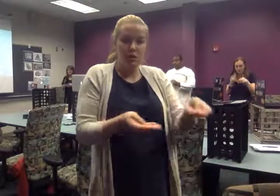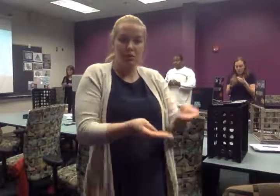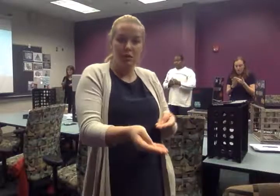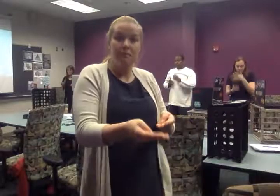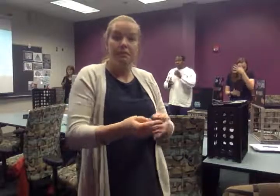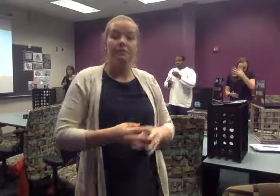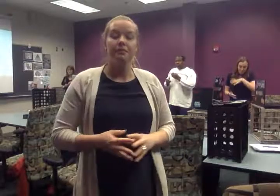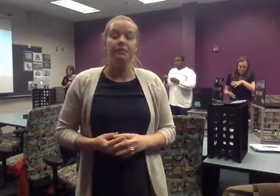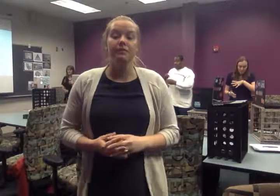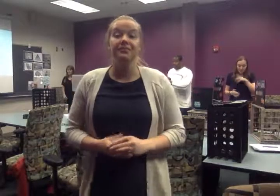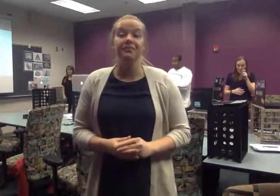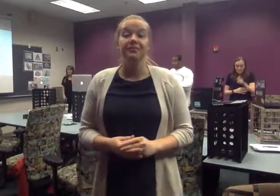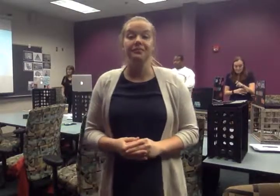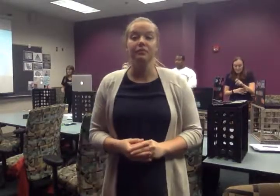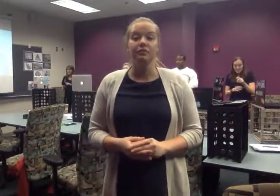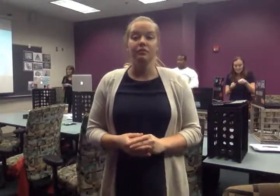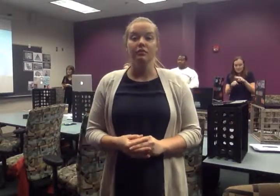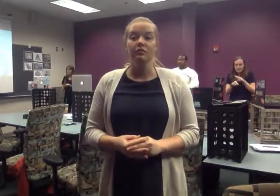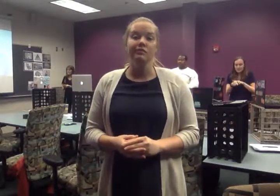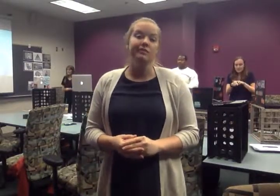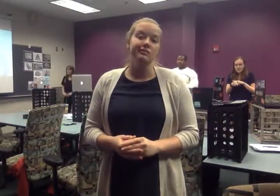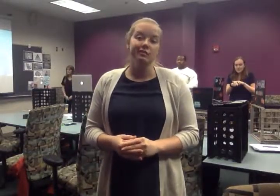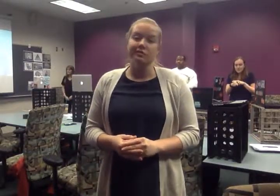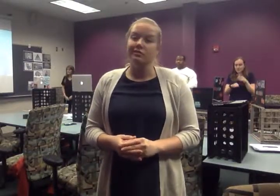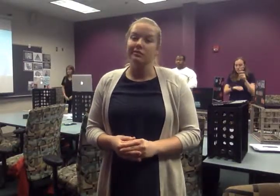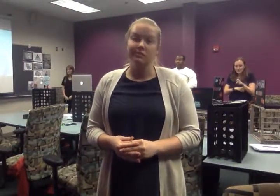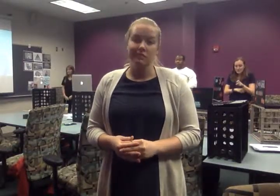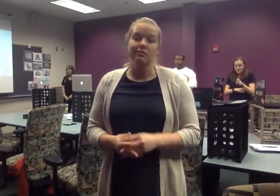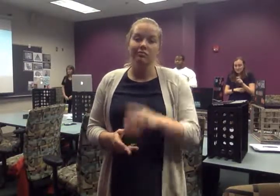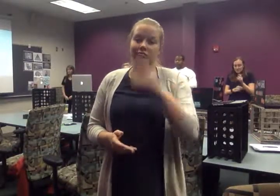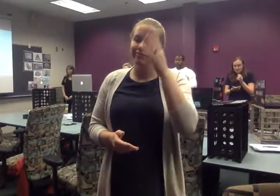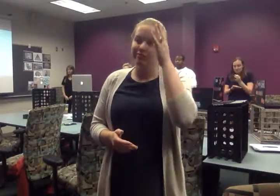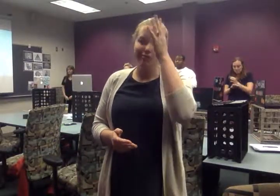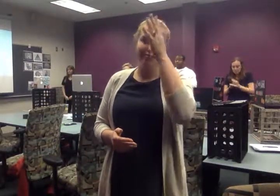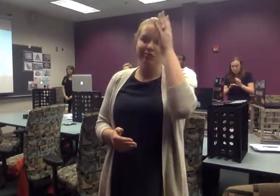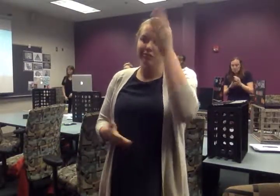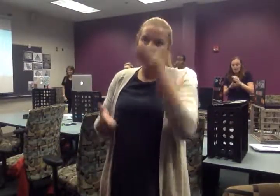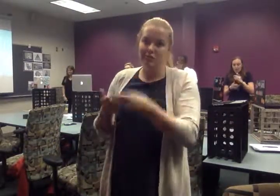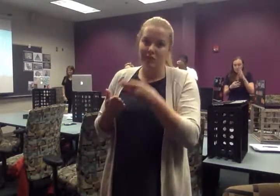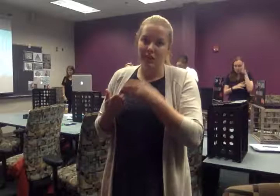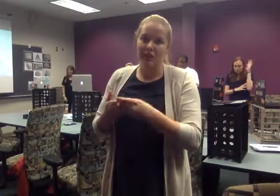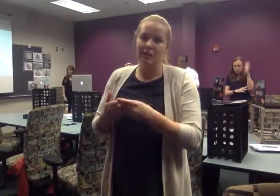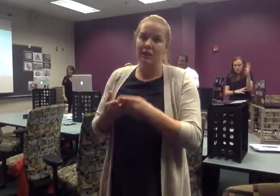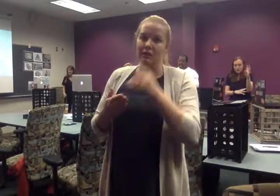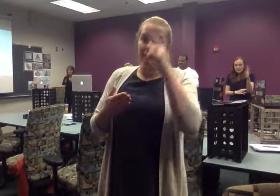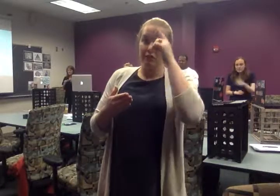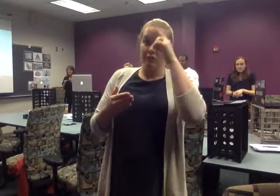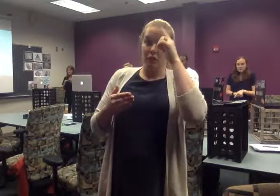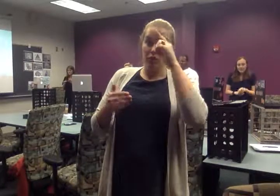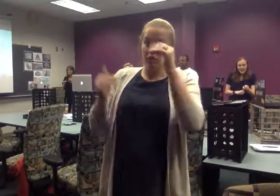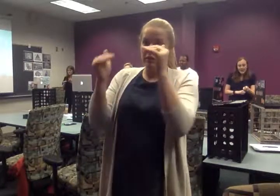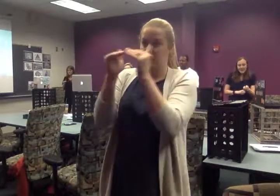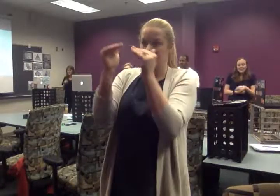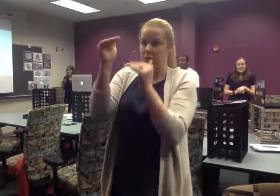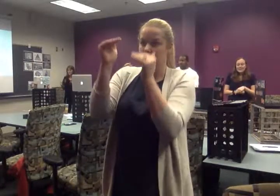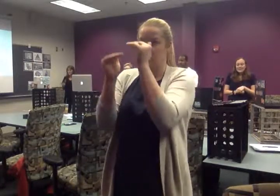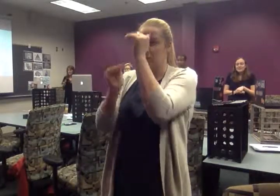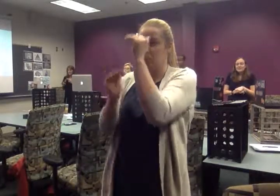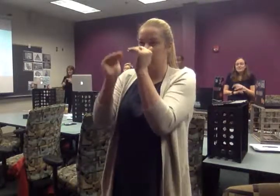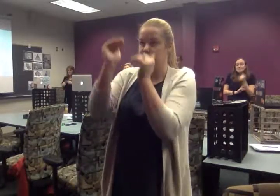society must naturally have endeavored to create money. Smith, man of the Enlightenment that he was, is positing that the creation of money is